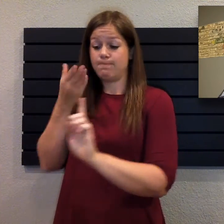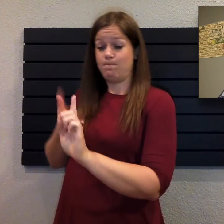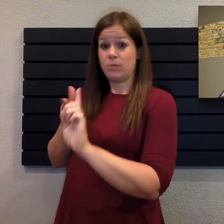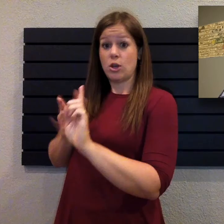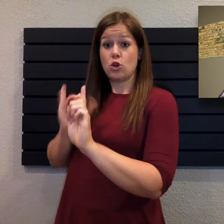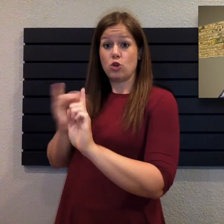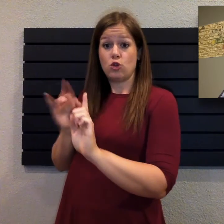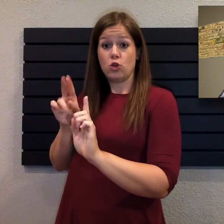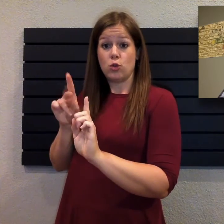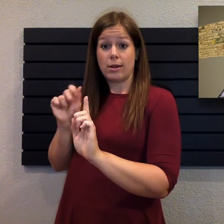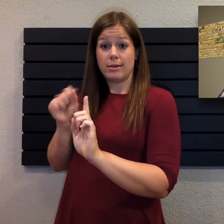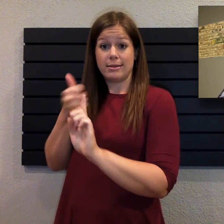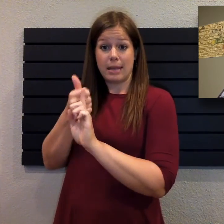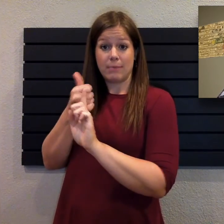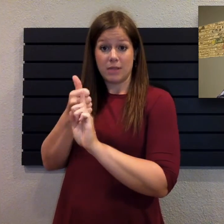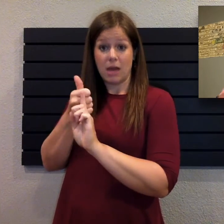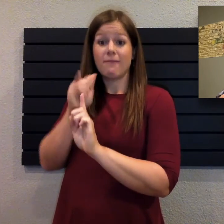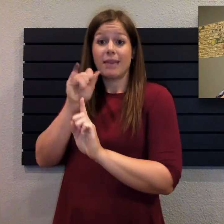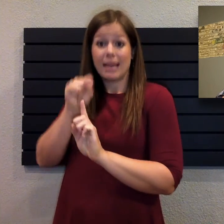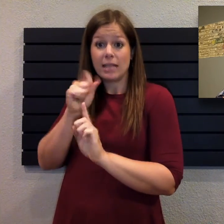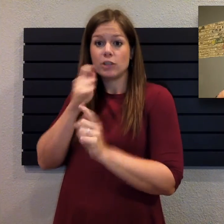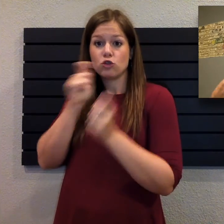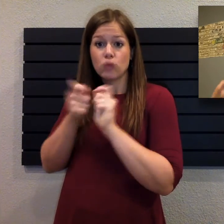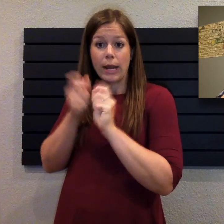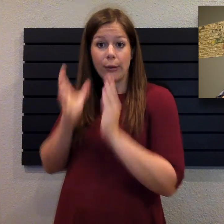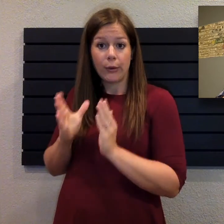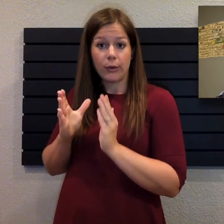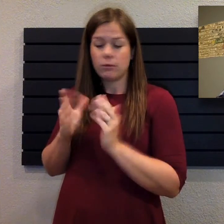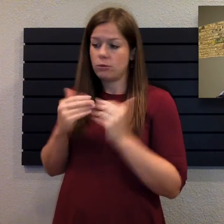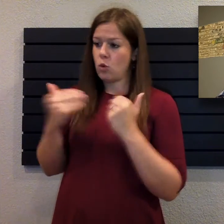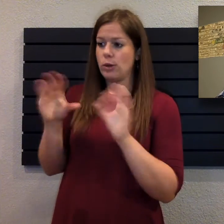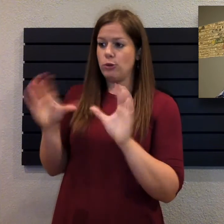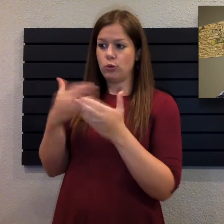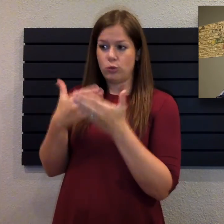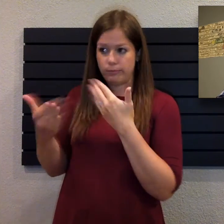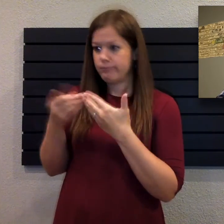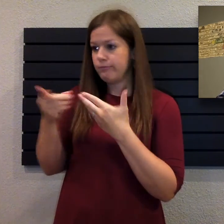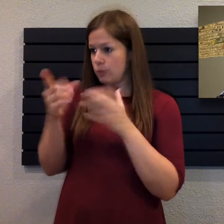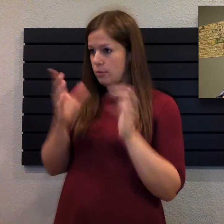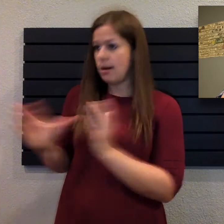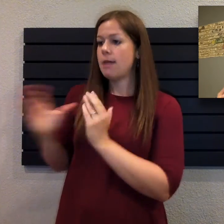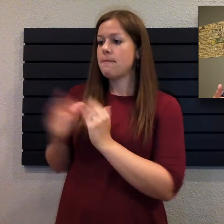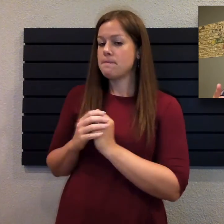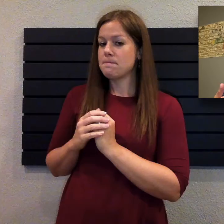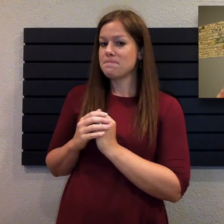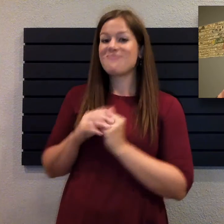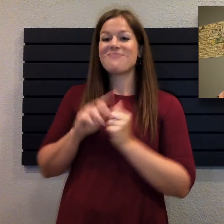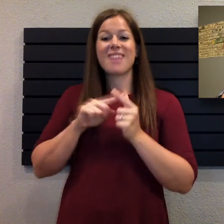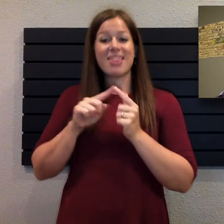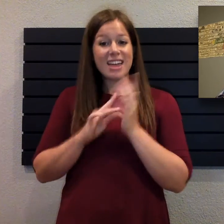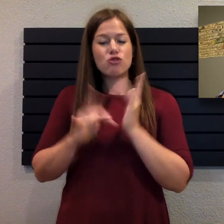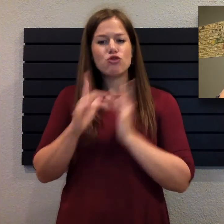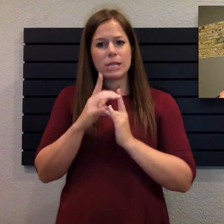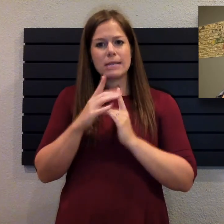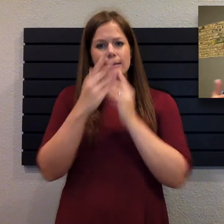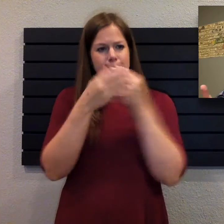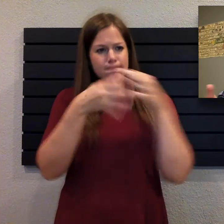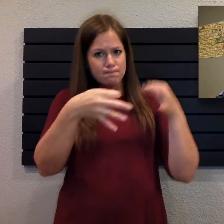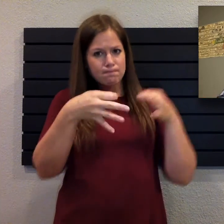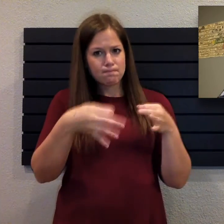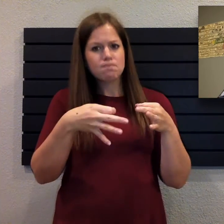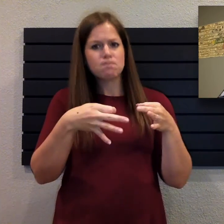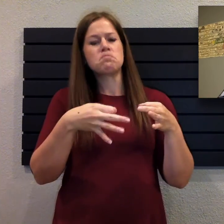go do what you're going to do. And then in the midst of all this solemn moment of worship and of preparing his disciples for the